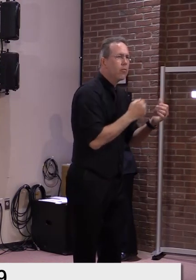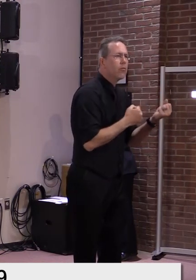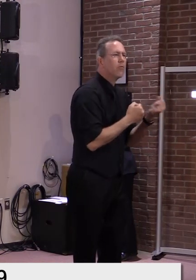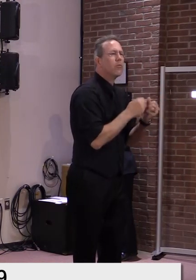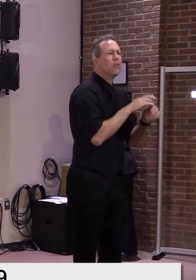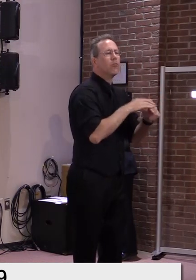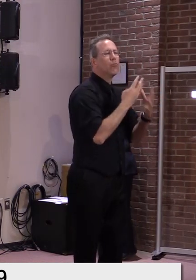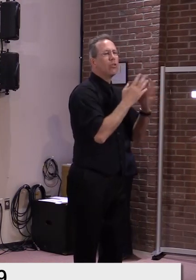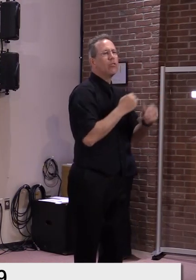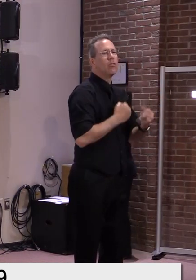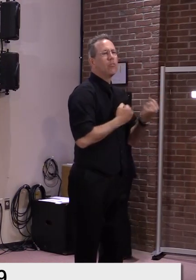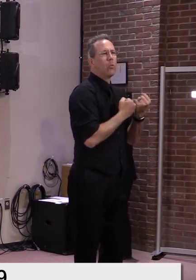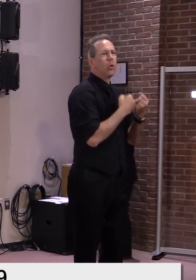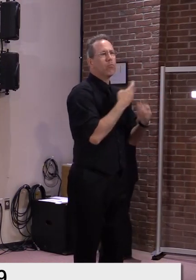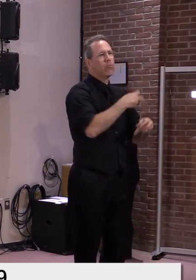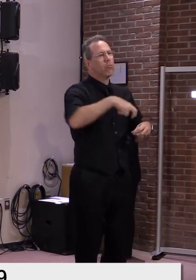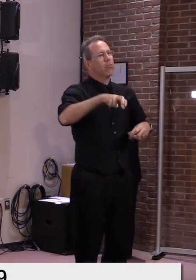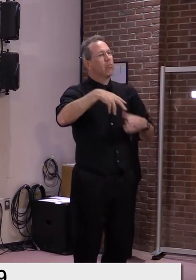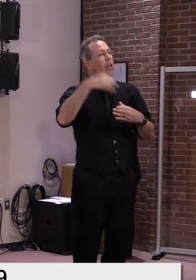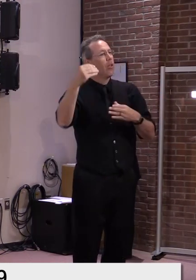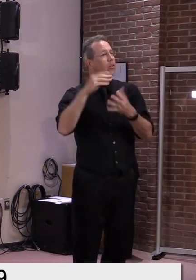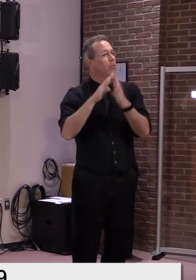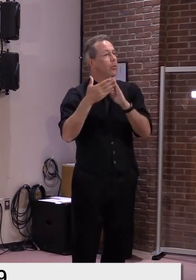Thank you very much.